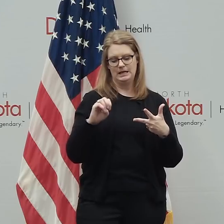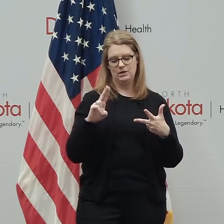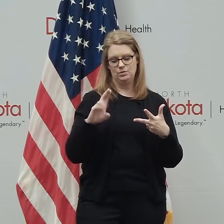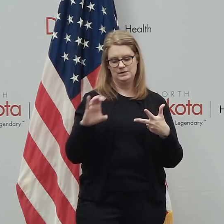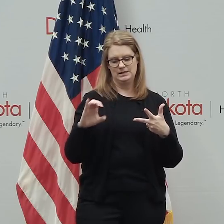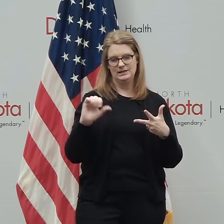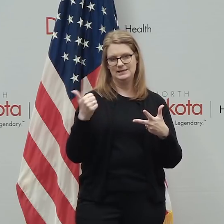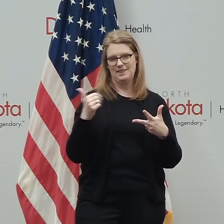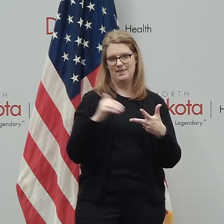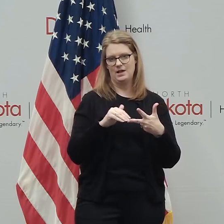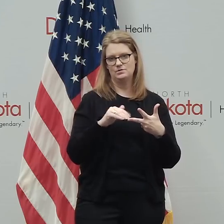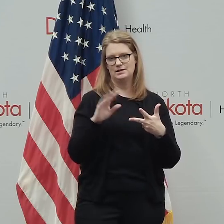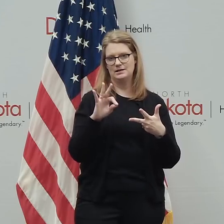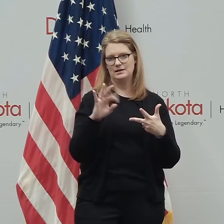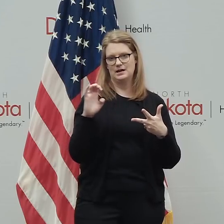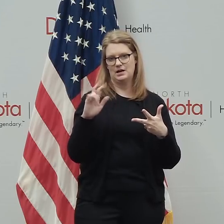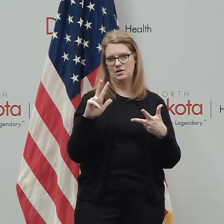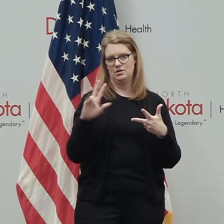PEUC,